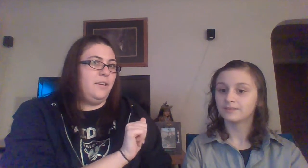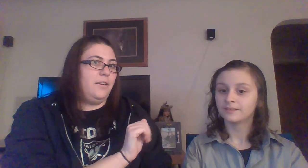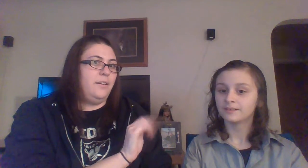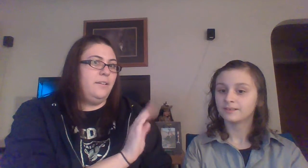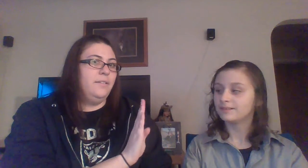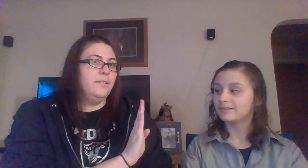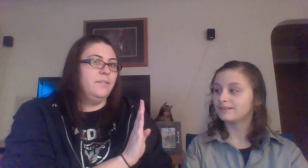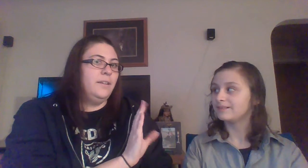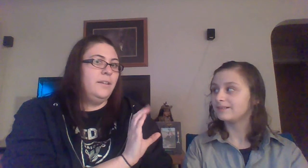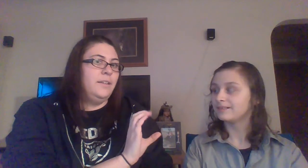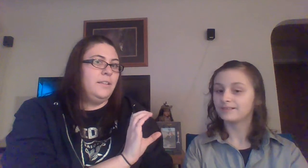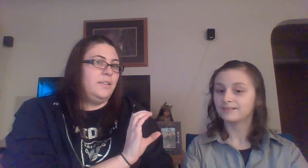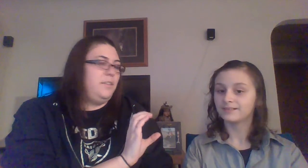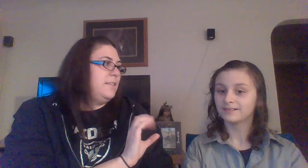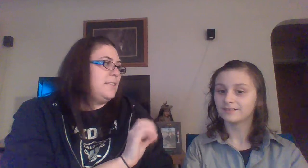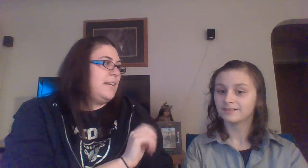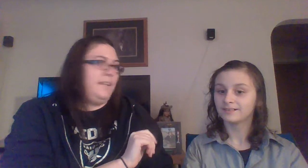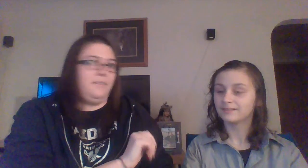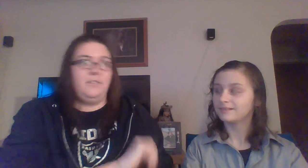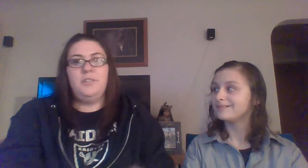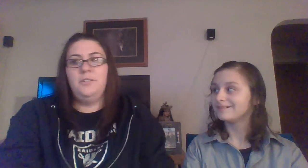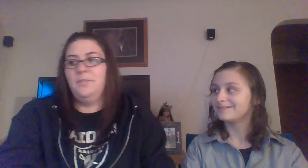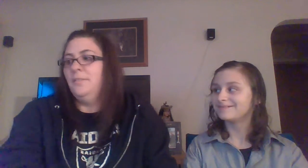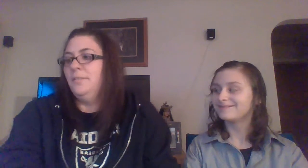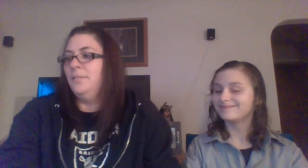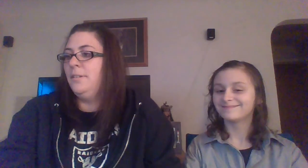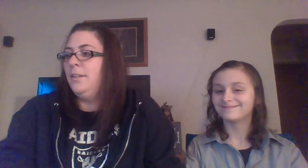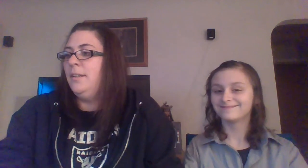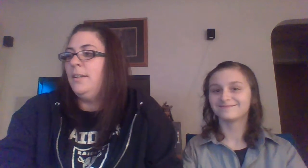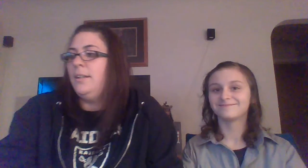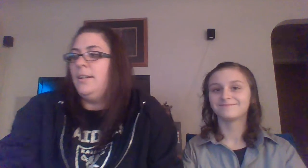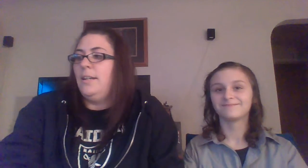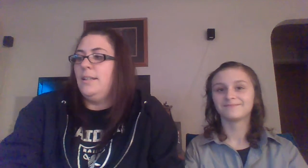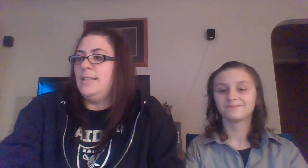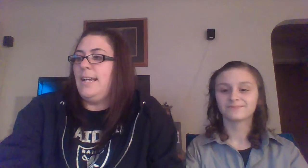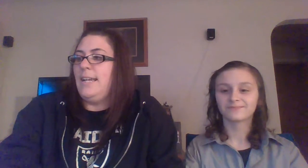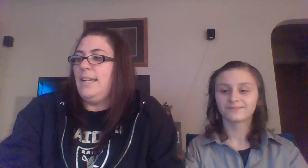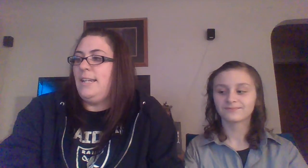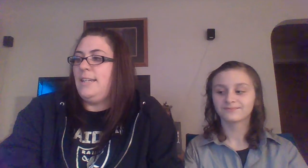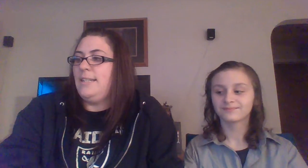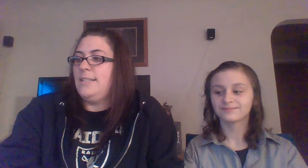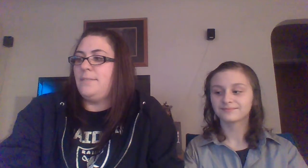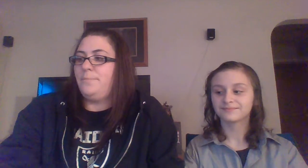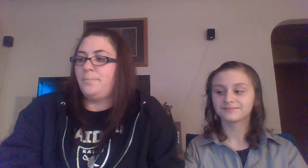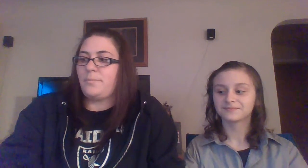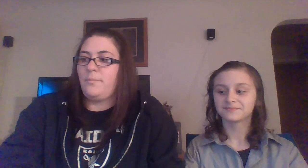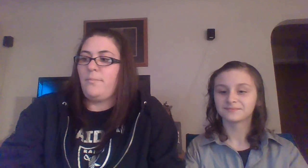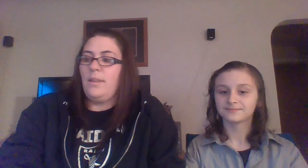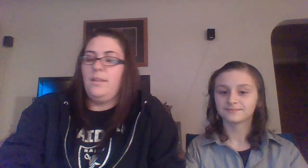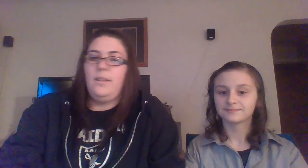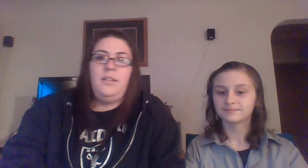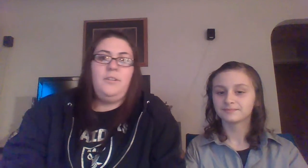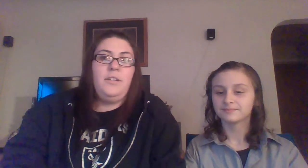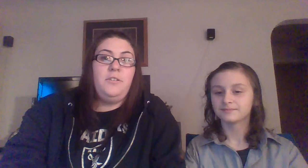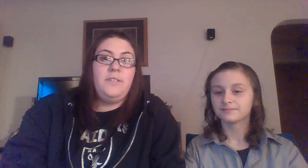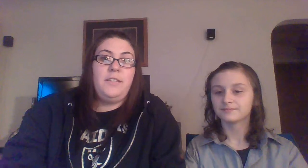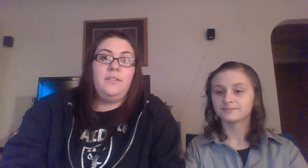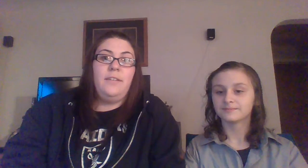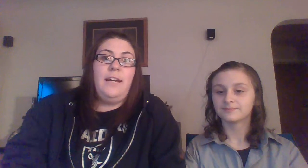her to do the sign language. The second is you can use your left